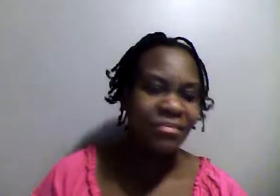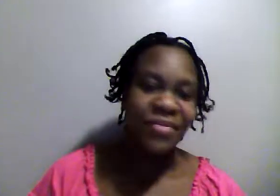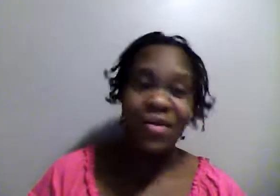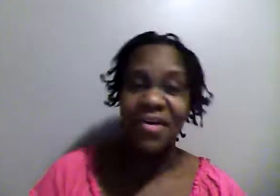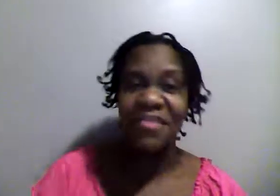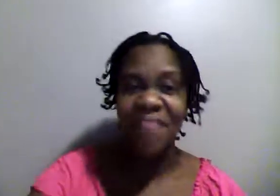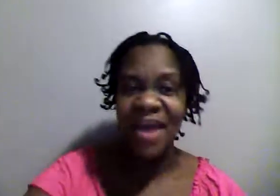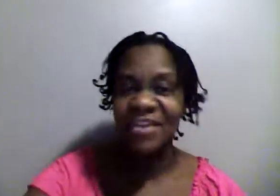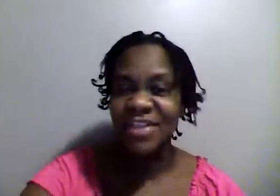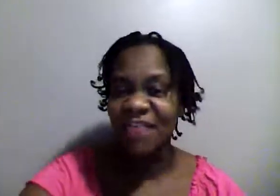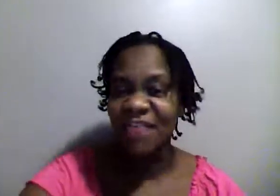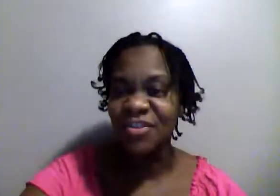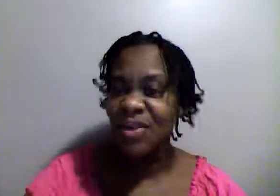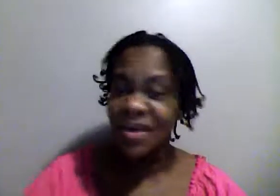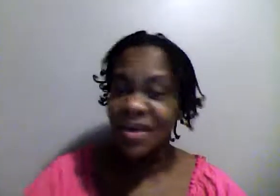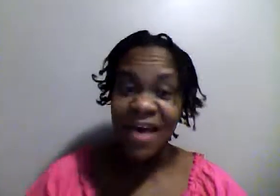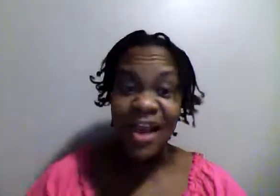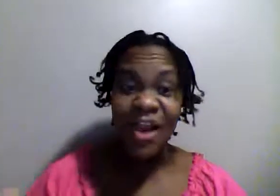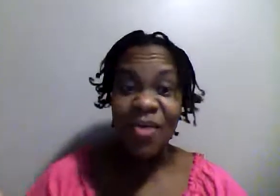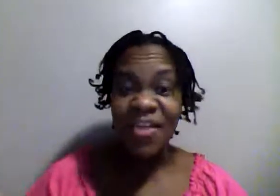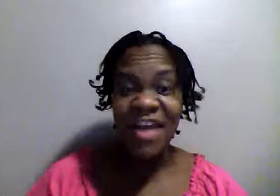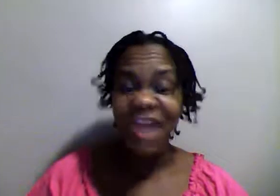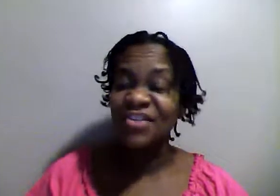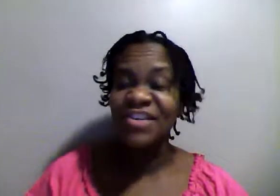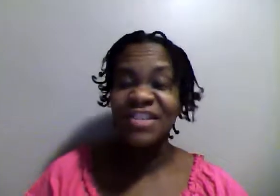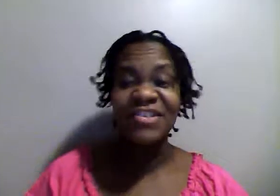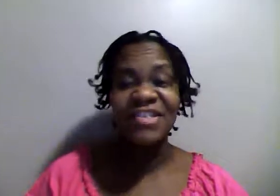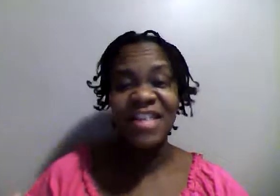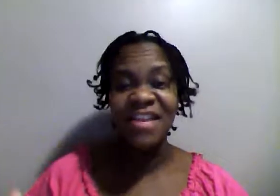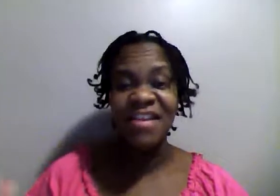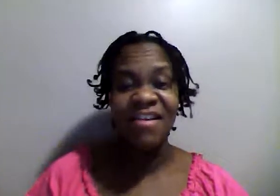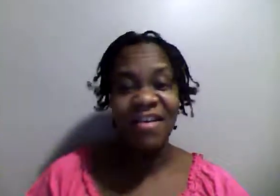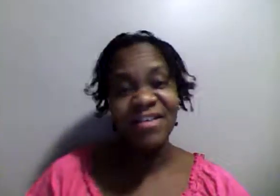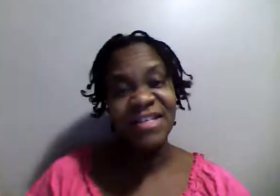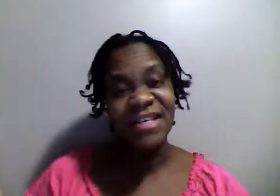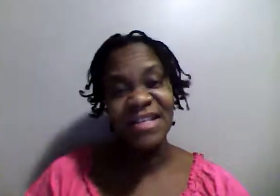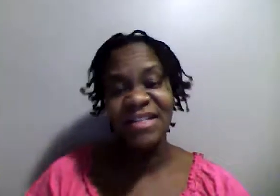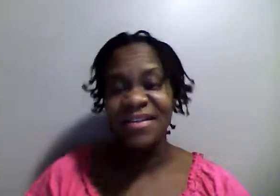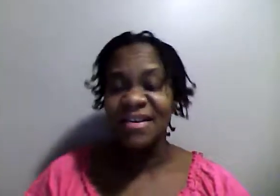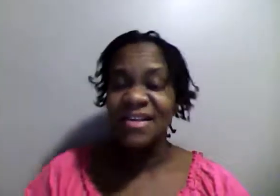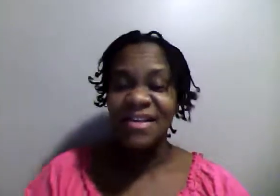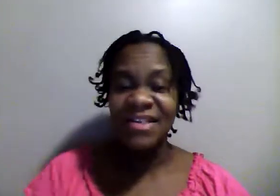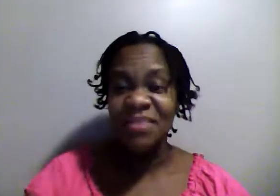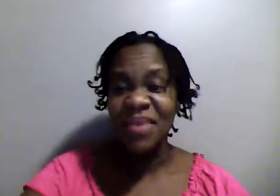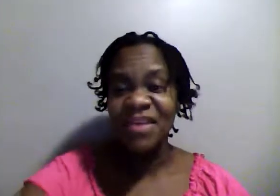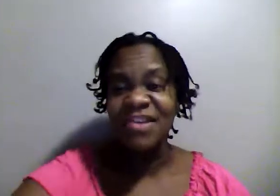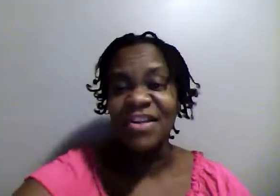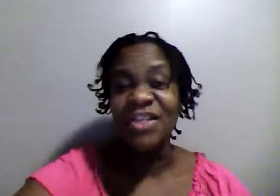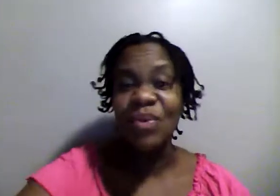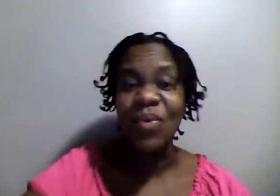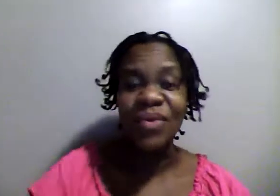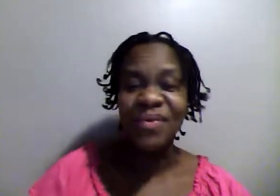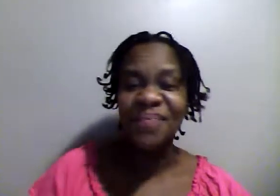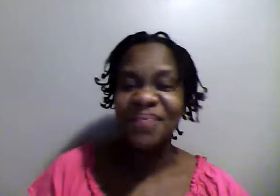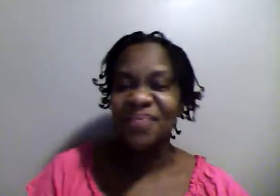Or you might just have to allow the nitrogen to stay there until it dissipates on its own.